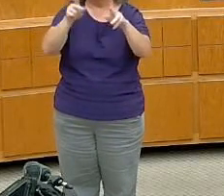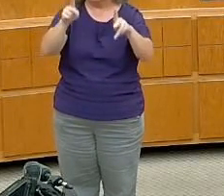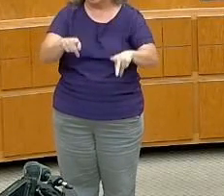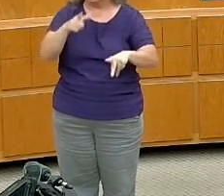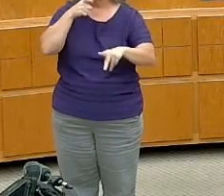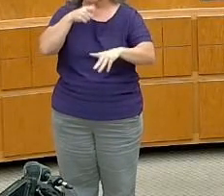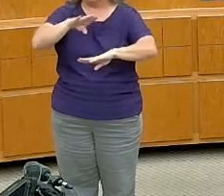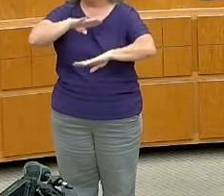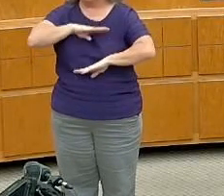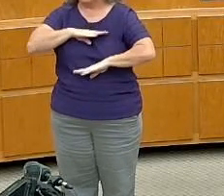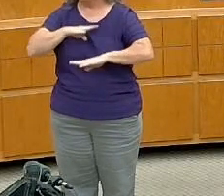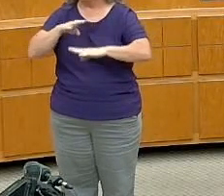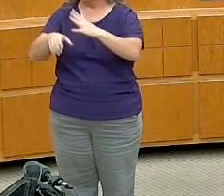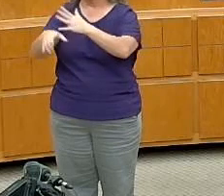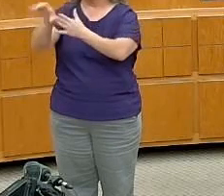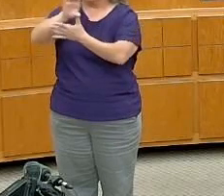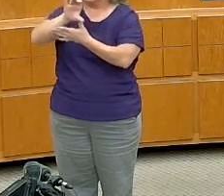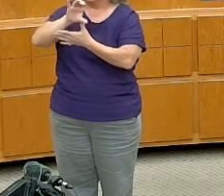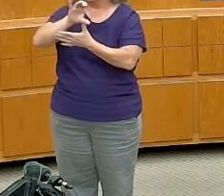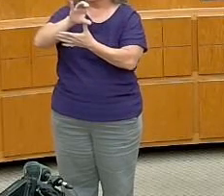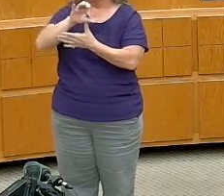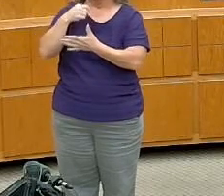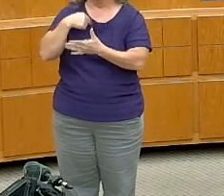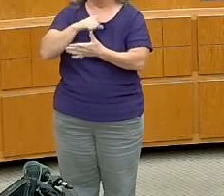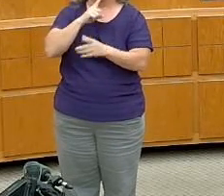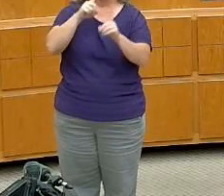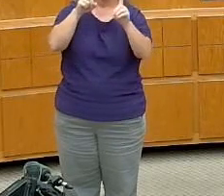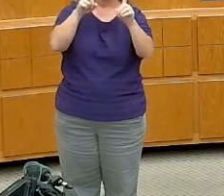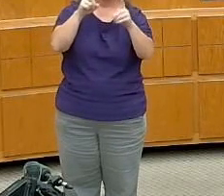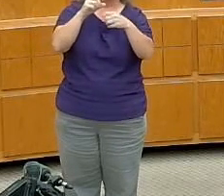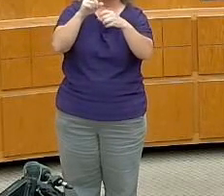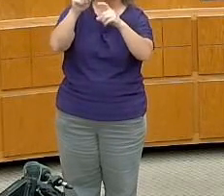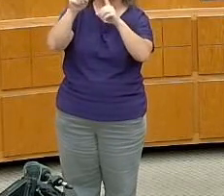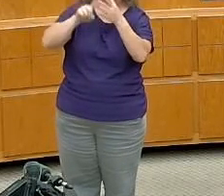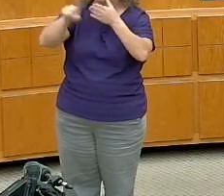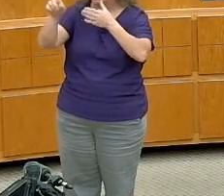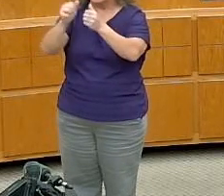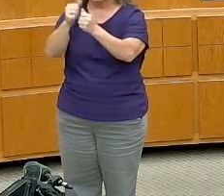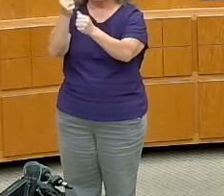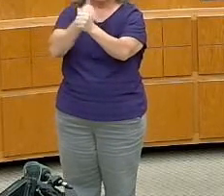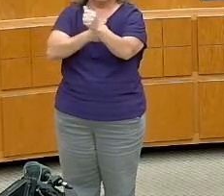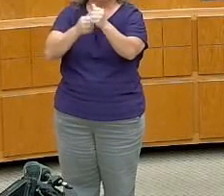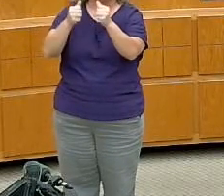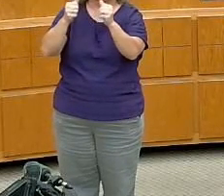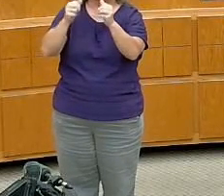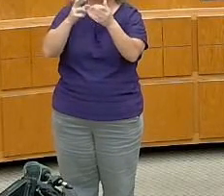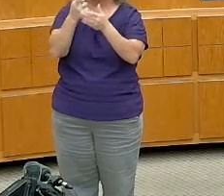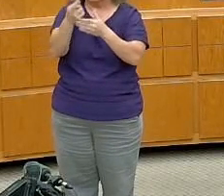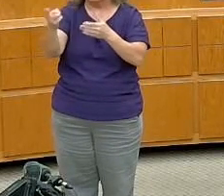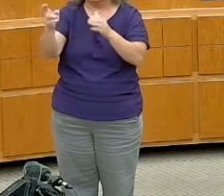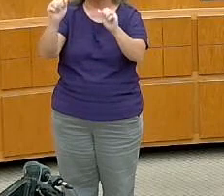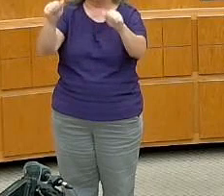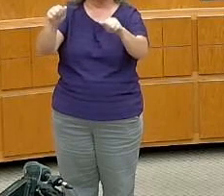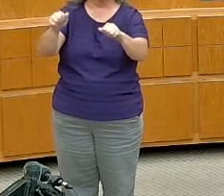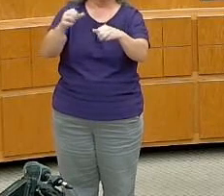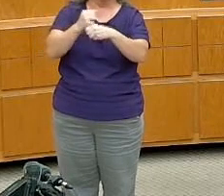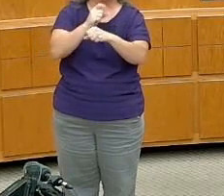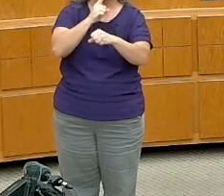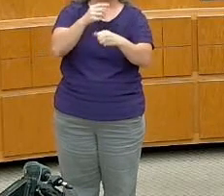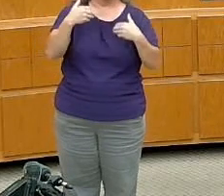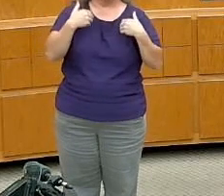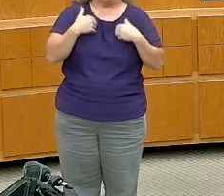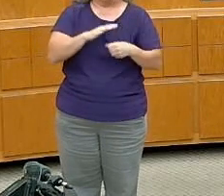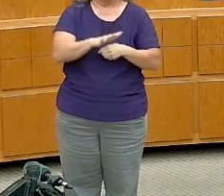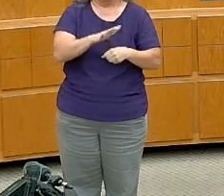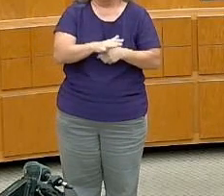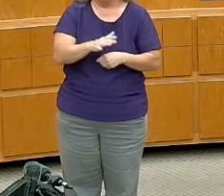have to make certain that we have all of the resources. And I believe that that is everything that you